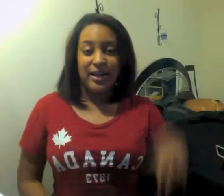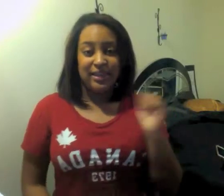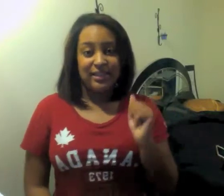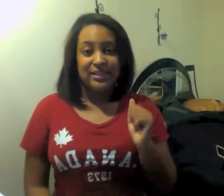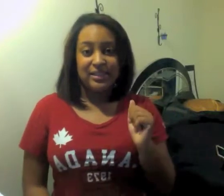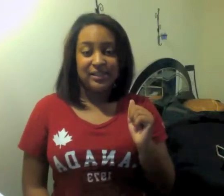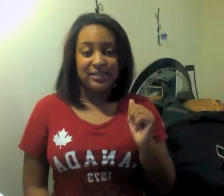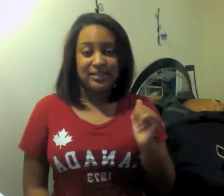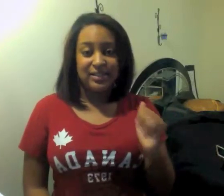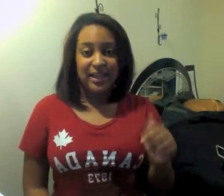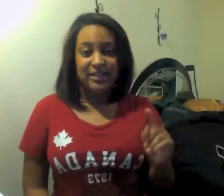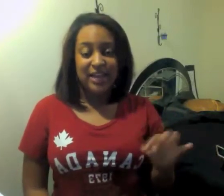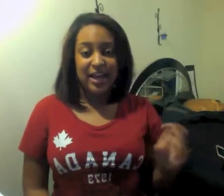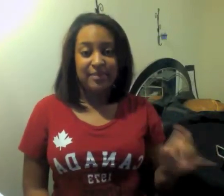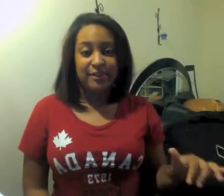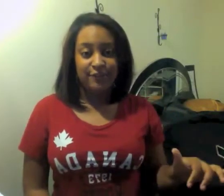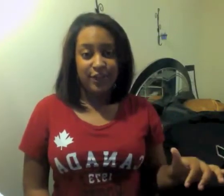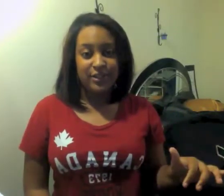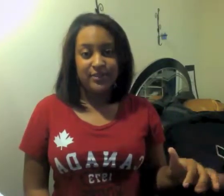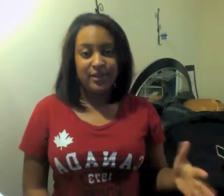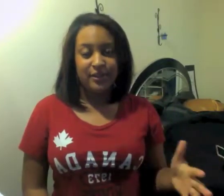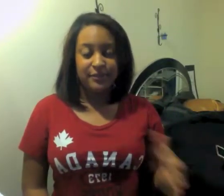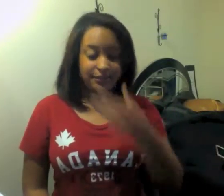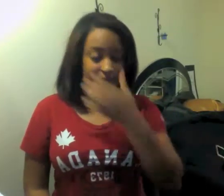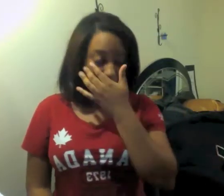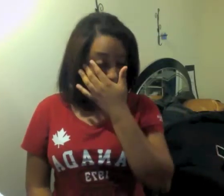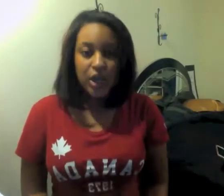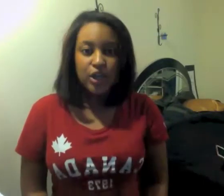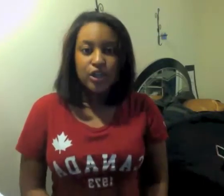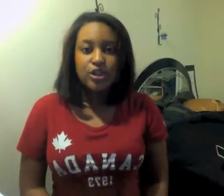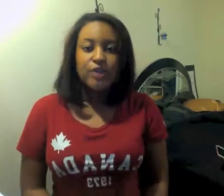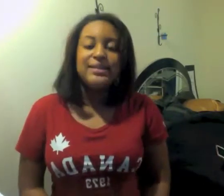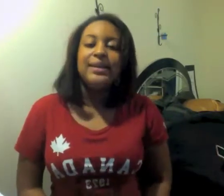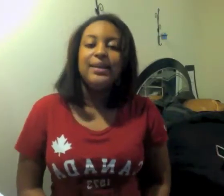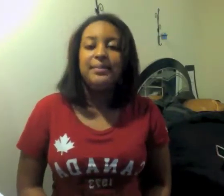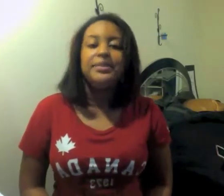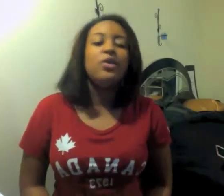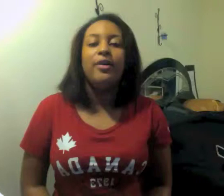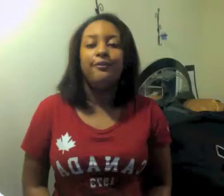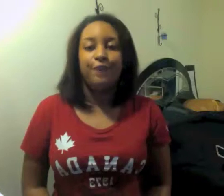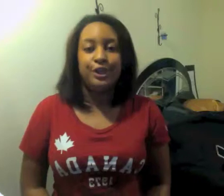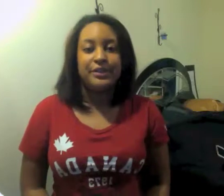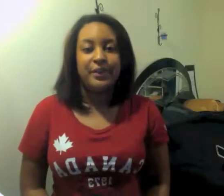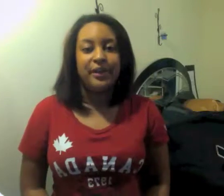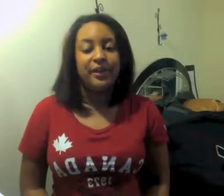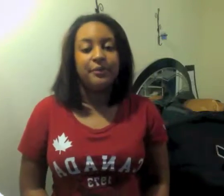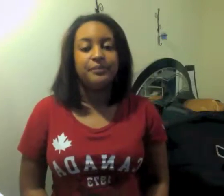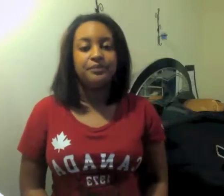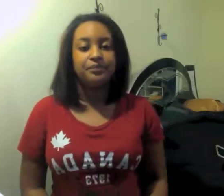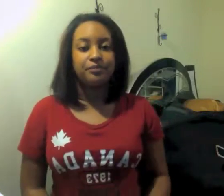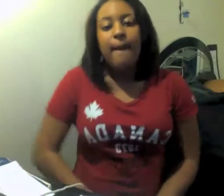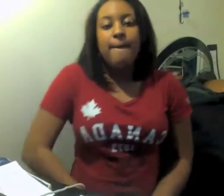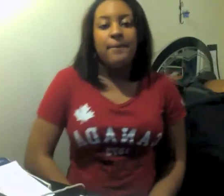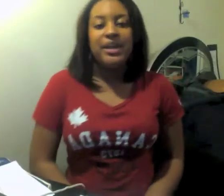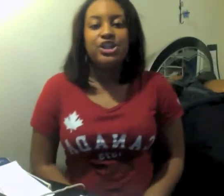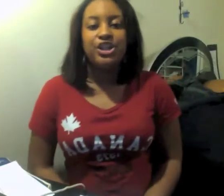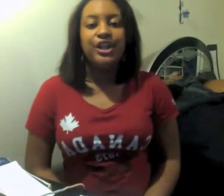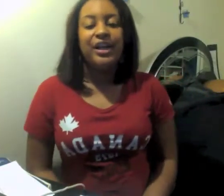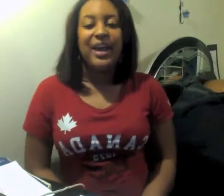than to take the time to fingerspell it. So, tips on fingerspelling. Make sure your hand